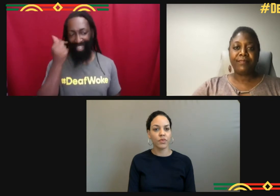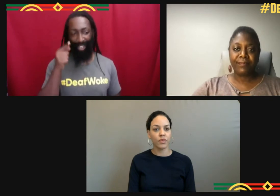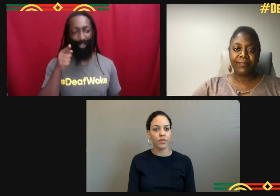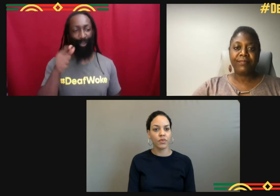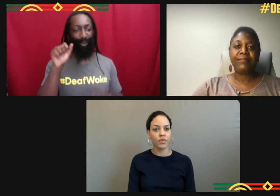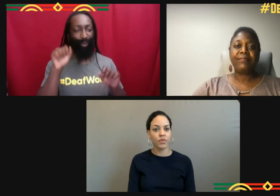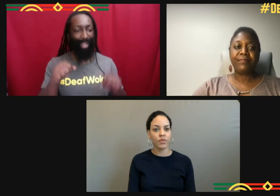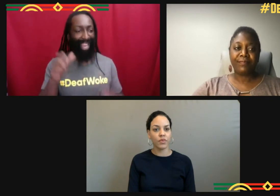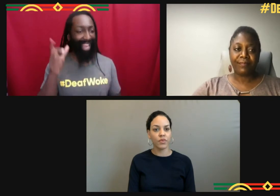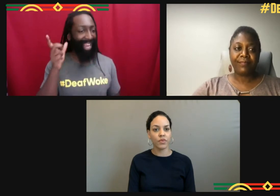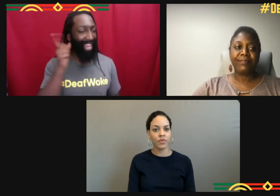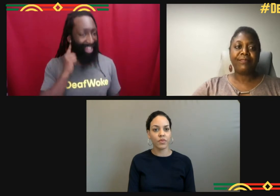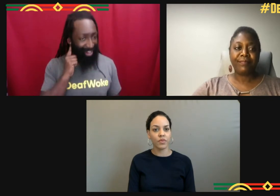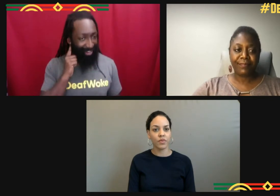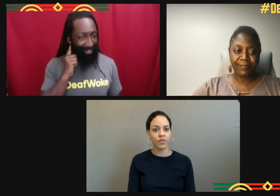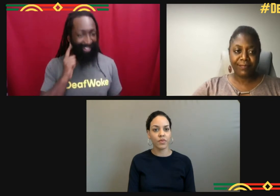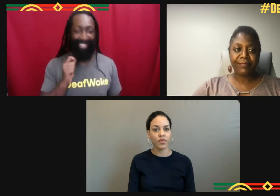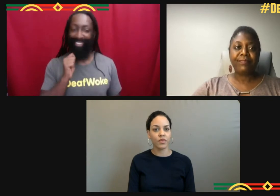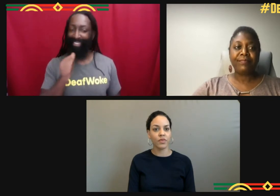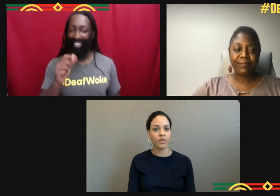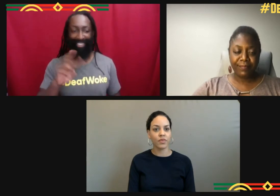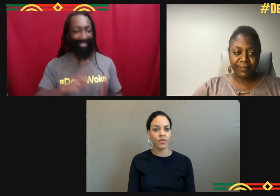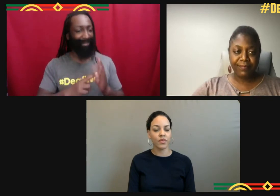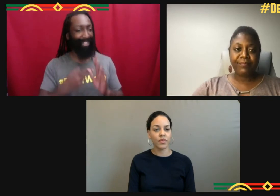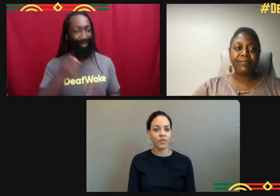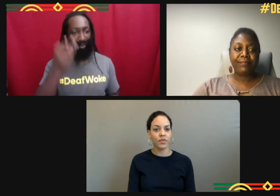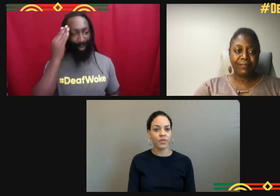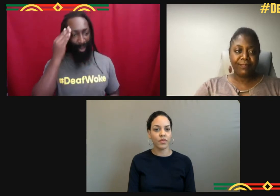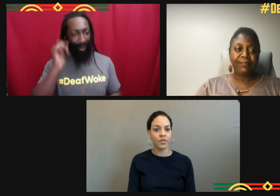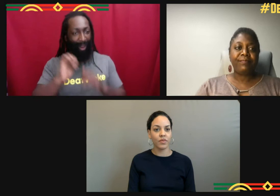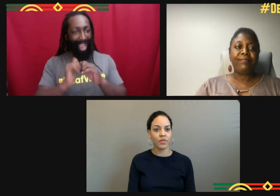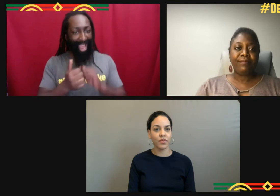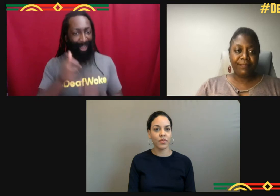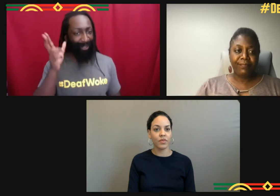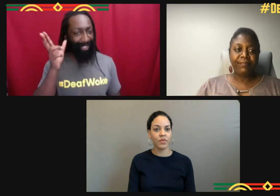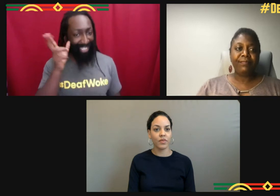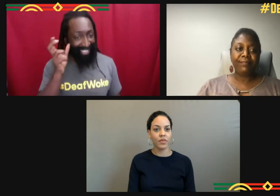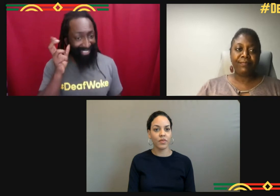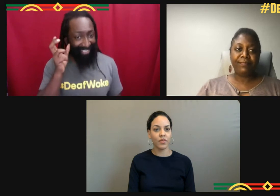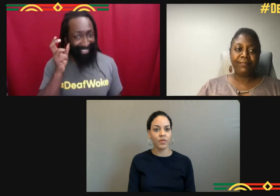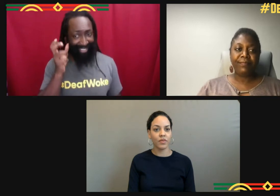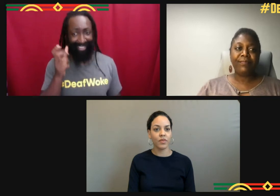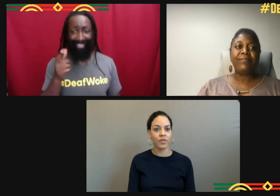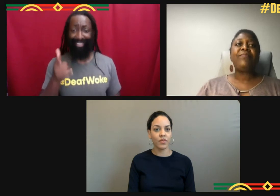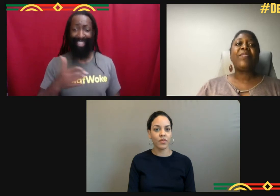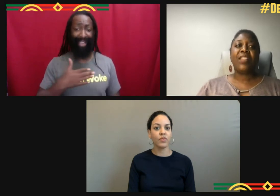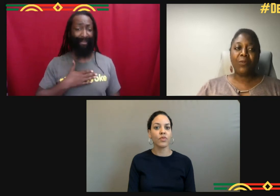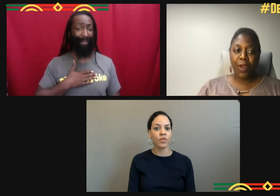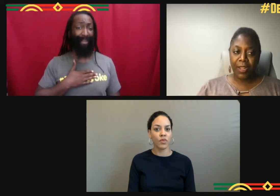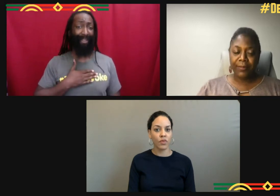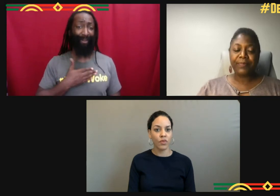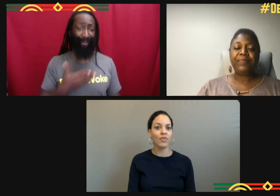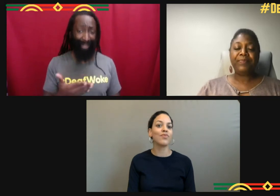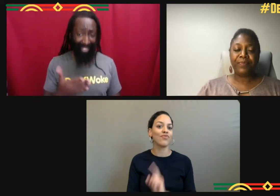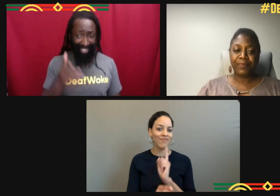And I live by the motto that all because you can hear doesn't mean you know how to listen.